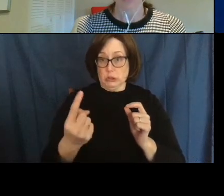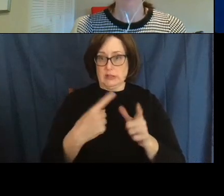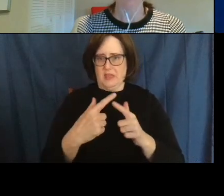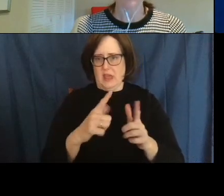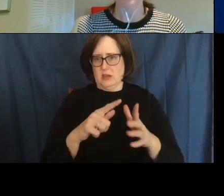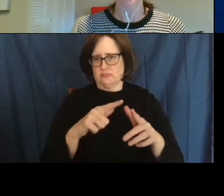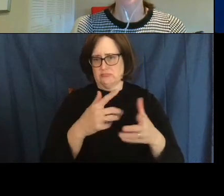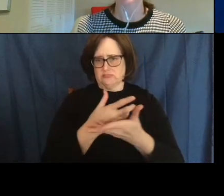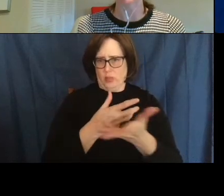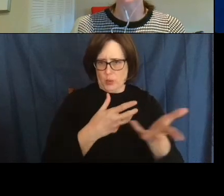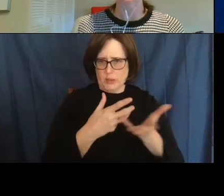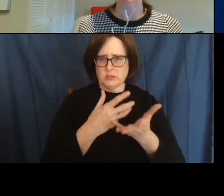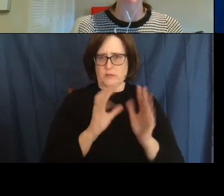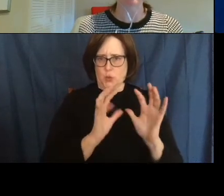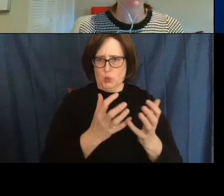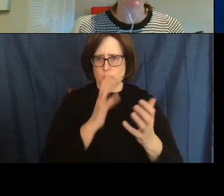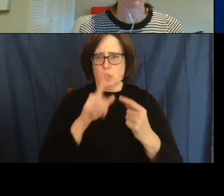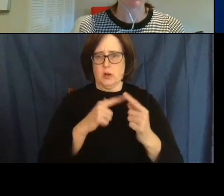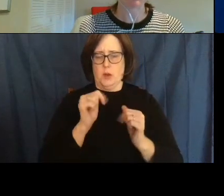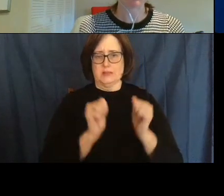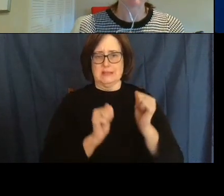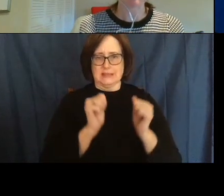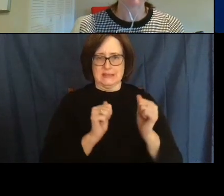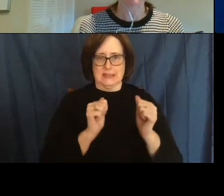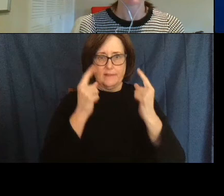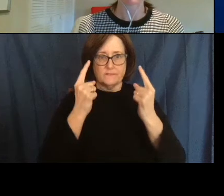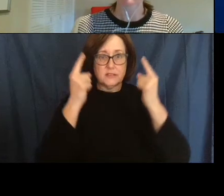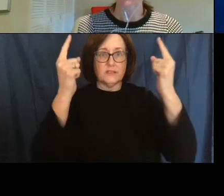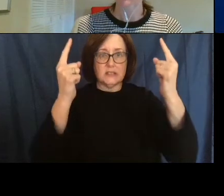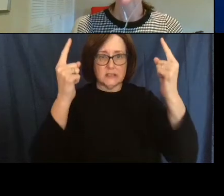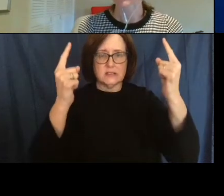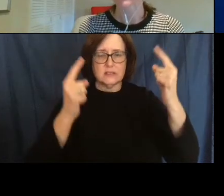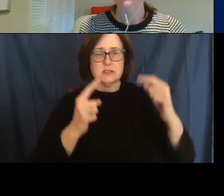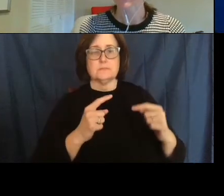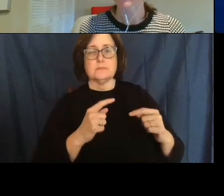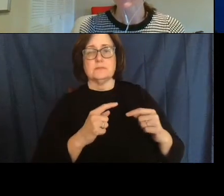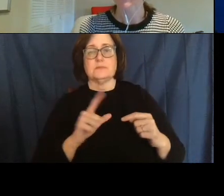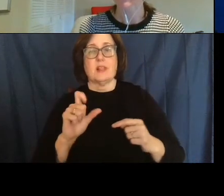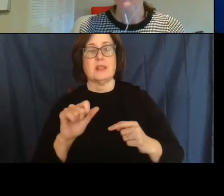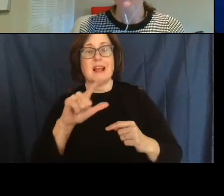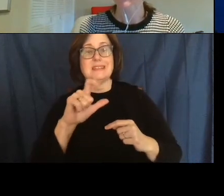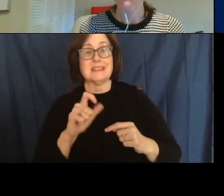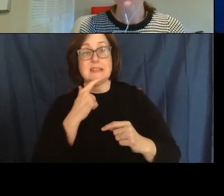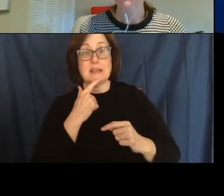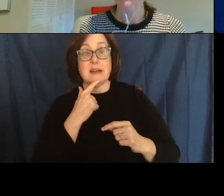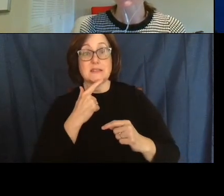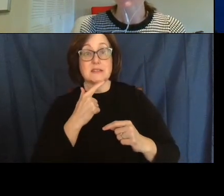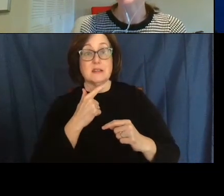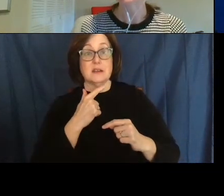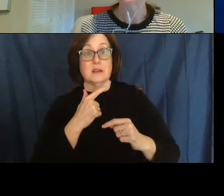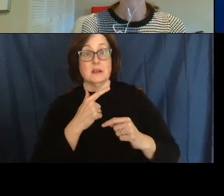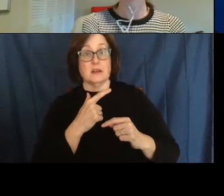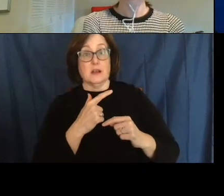of the education material. Yeah, I think, my first suggestion would be do not do it 2 months before a major